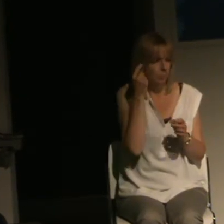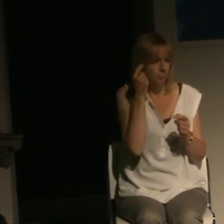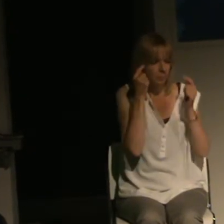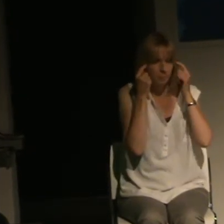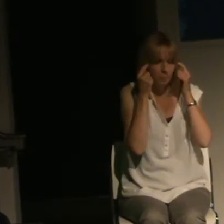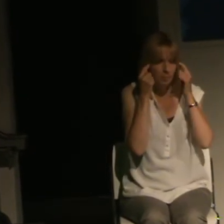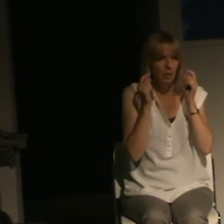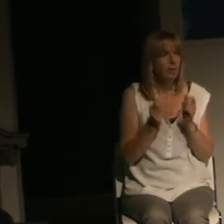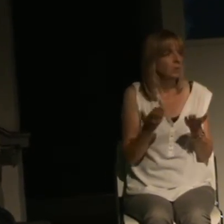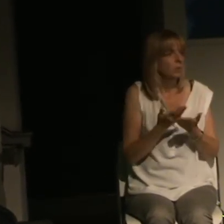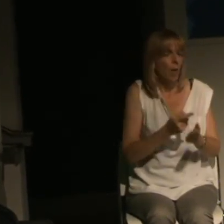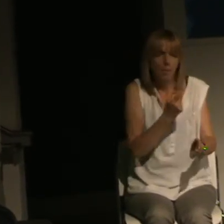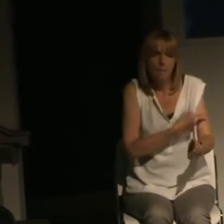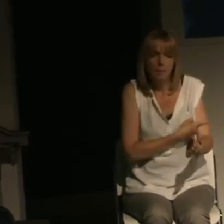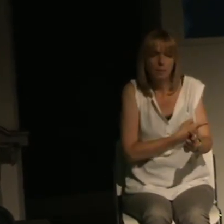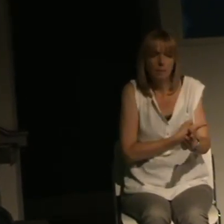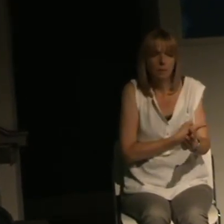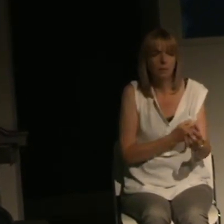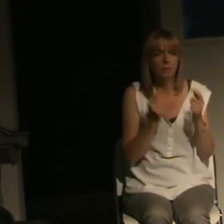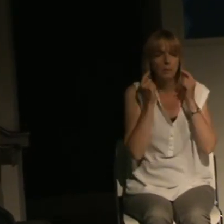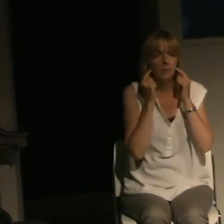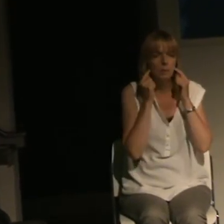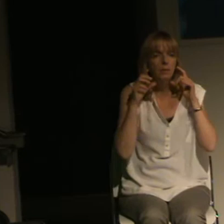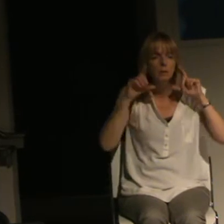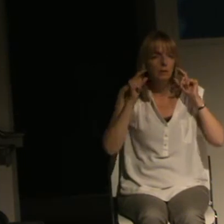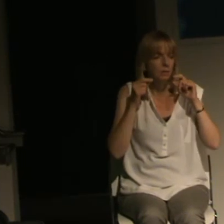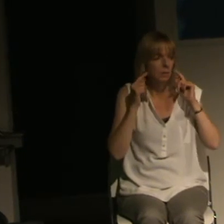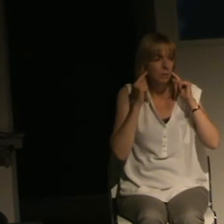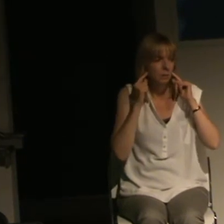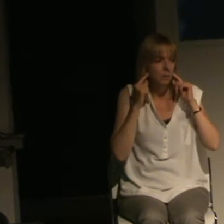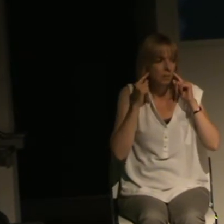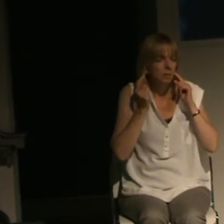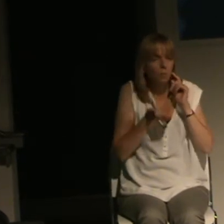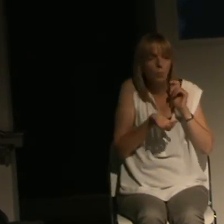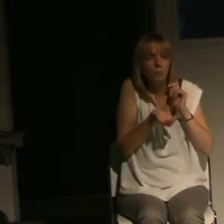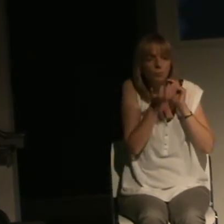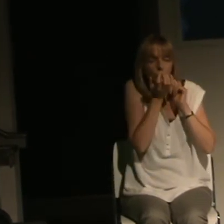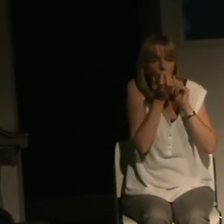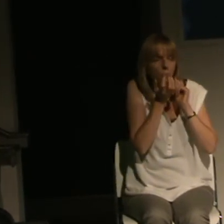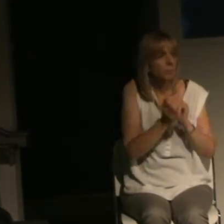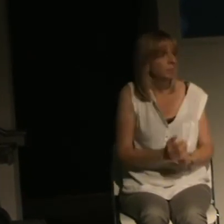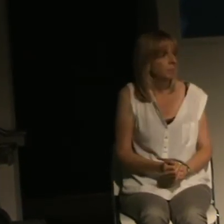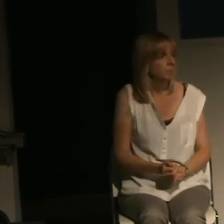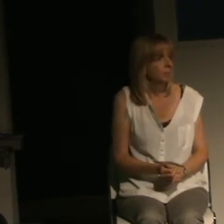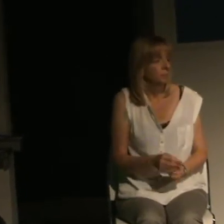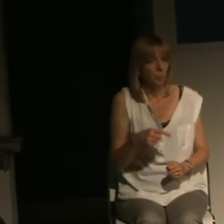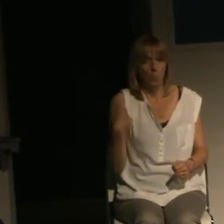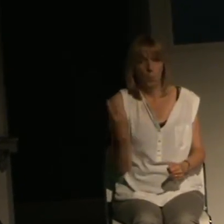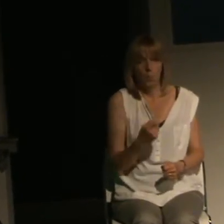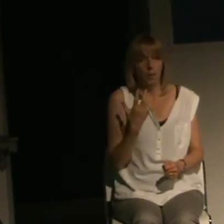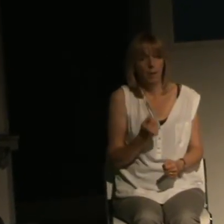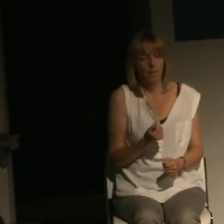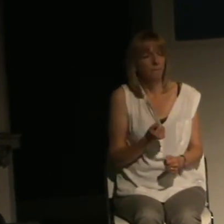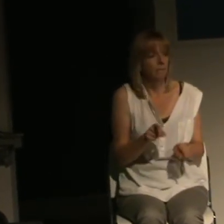jaw muscles attach, the muscles that close this mighty lower jaw. We've got those too, but they're on the side of our